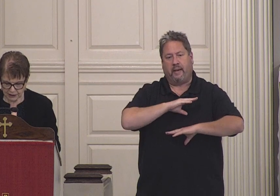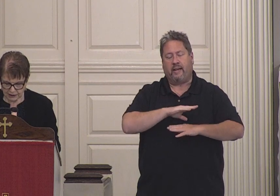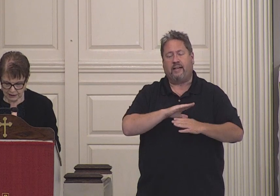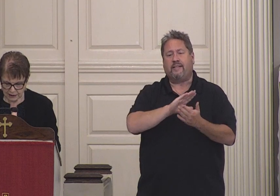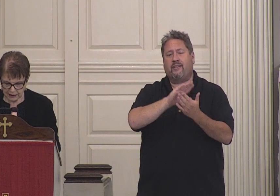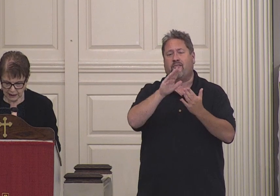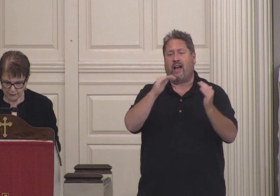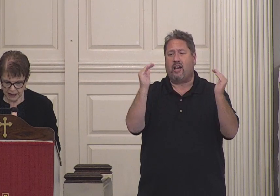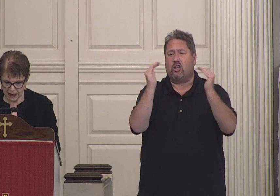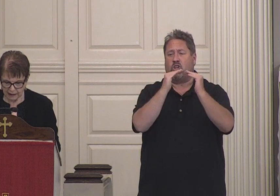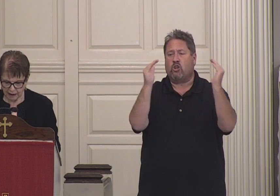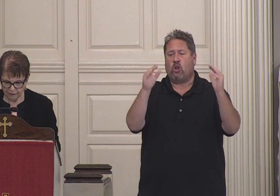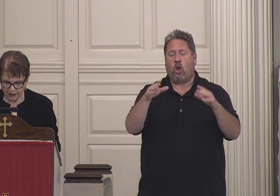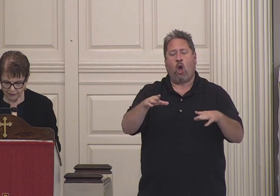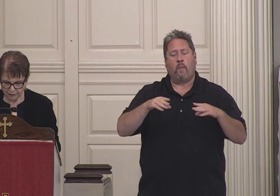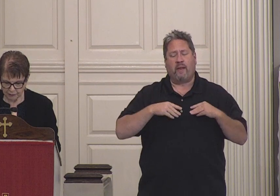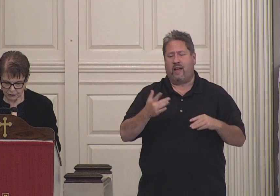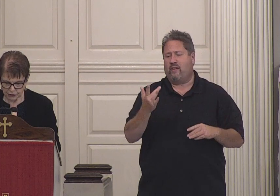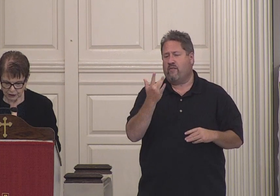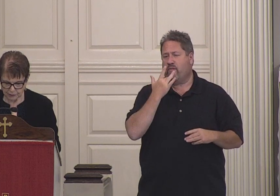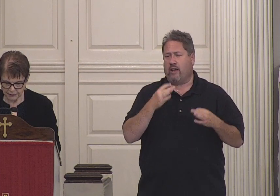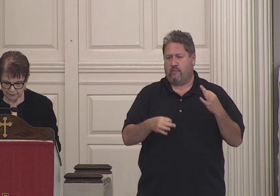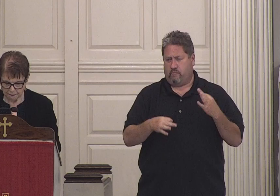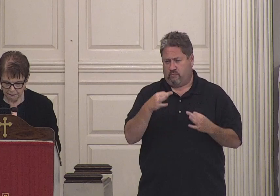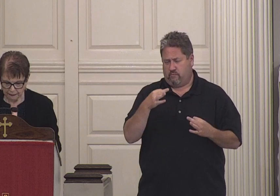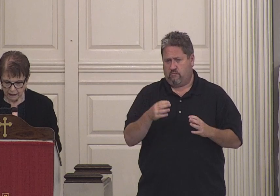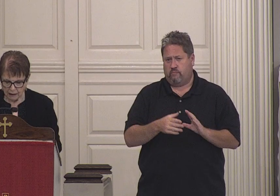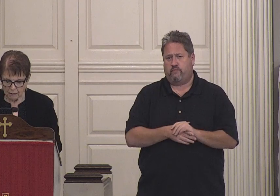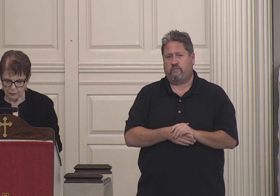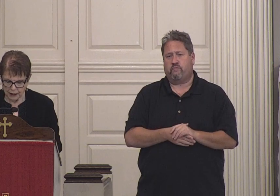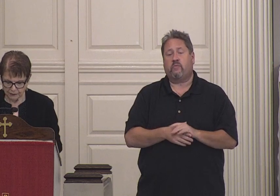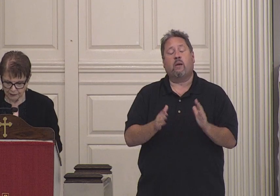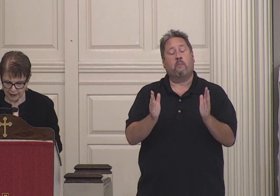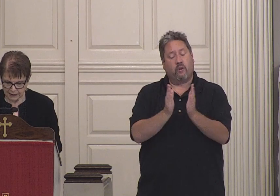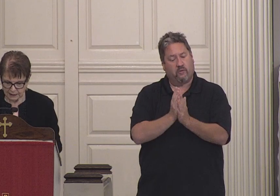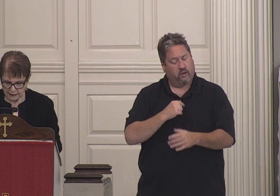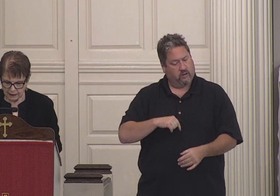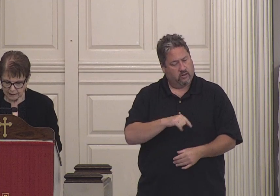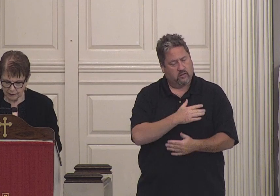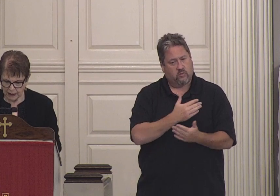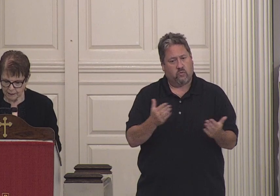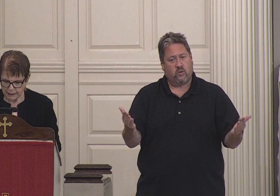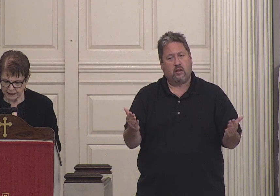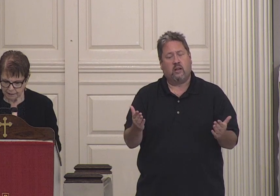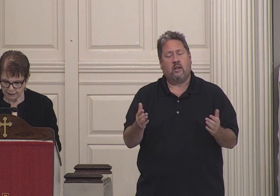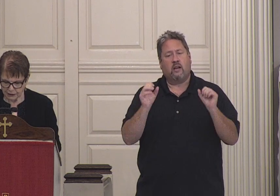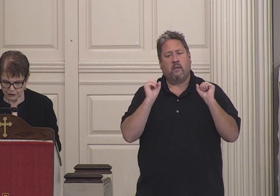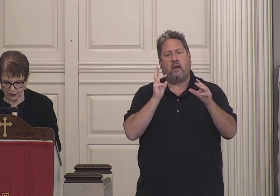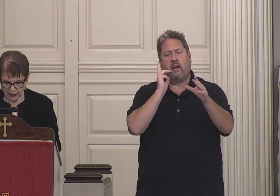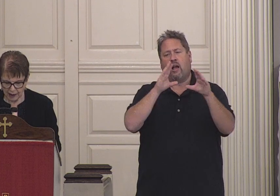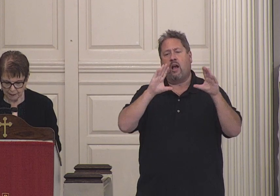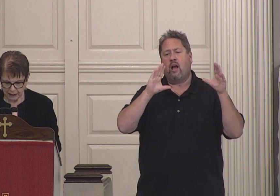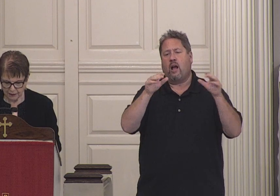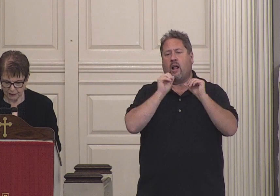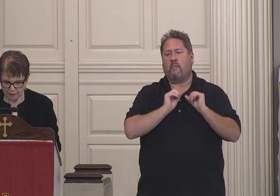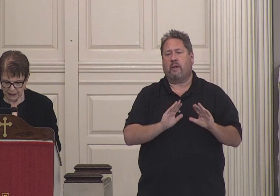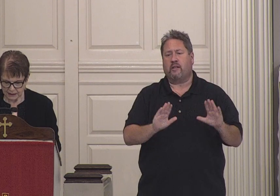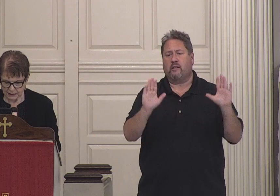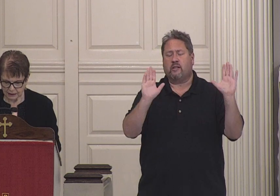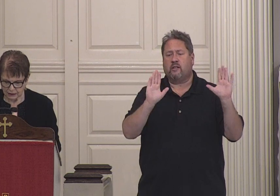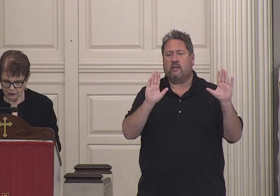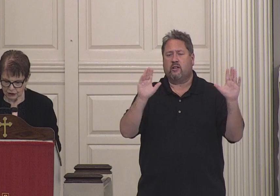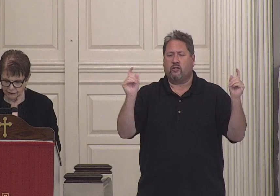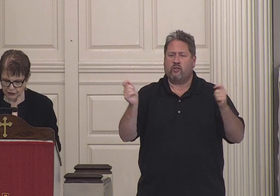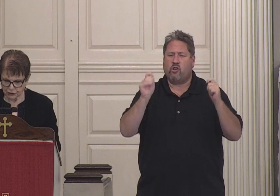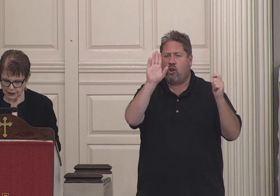divine justice and obtain a favorable judgment. Pray for us that we may be admitted to the company of the